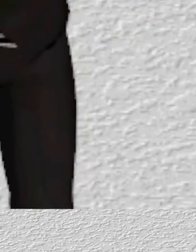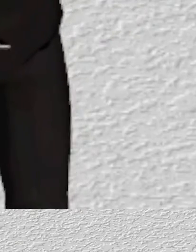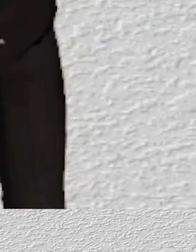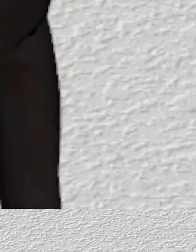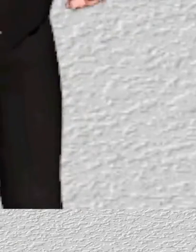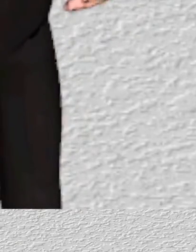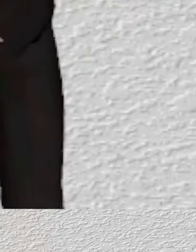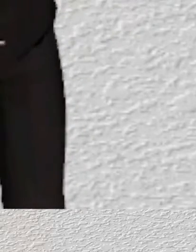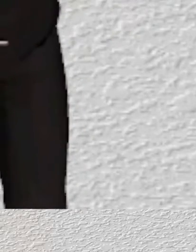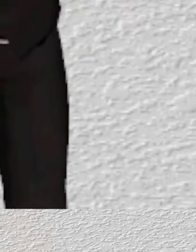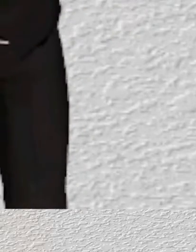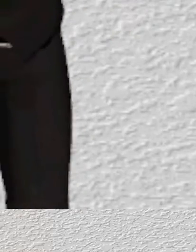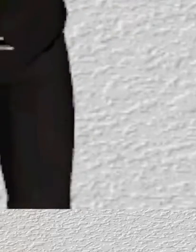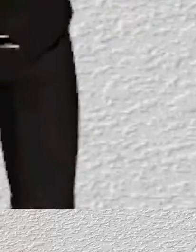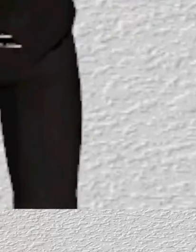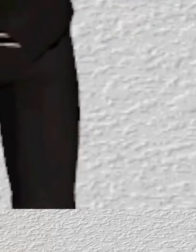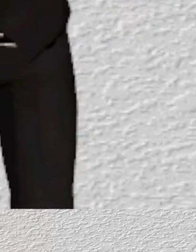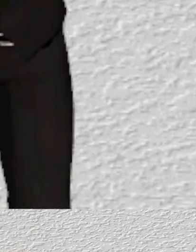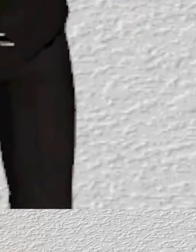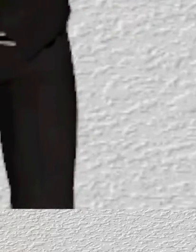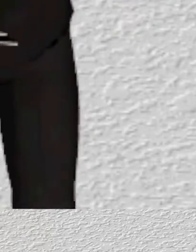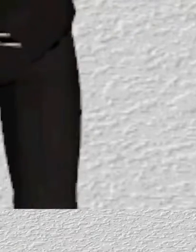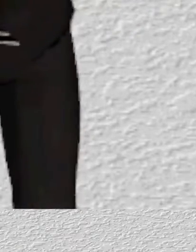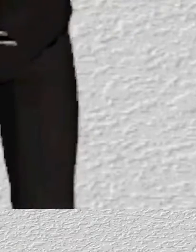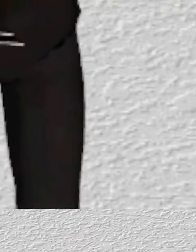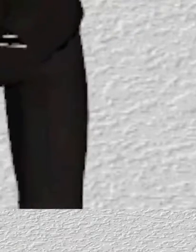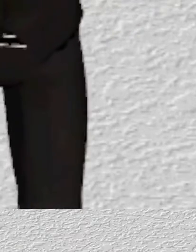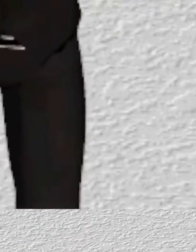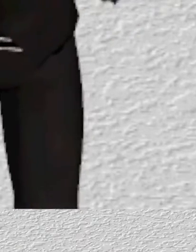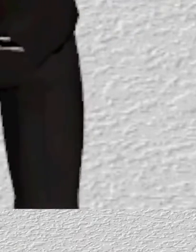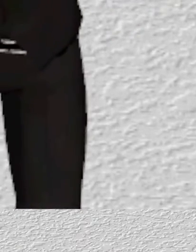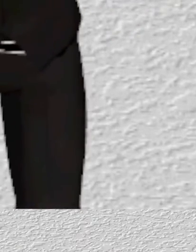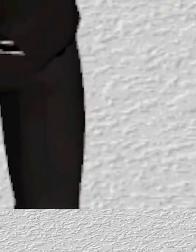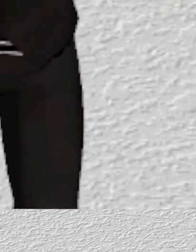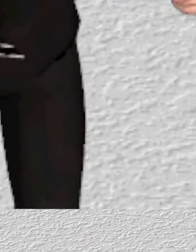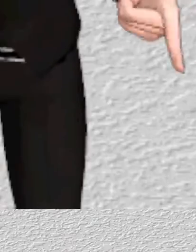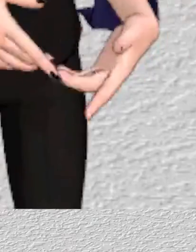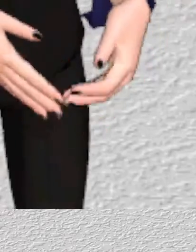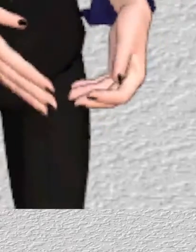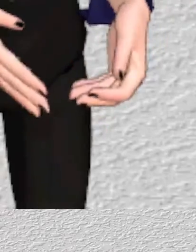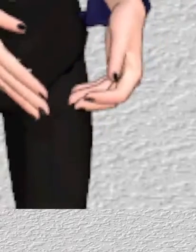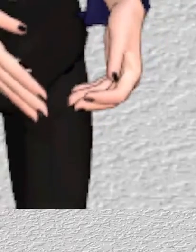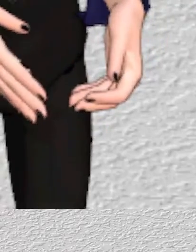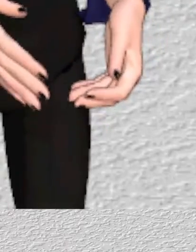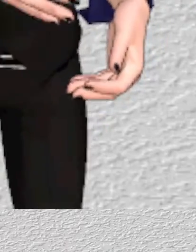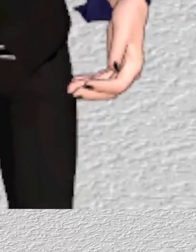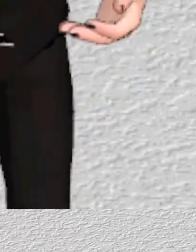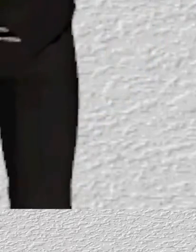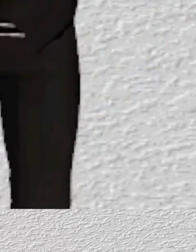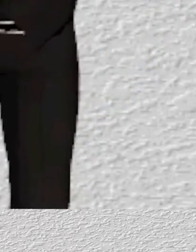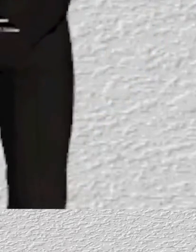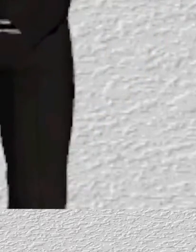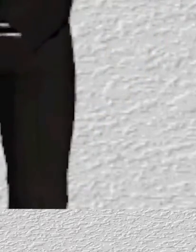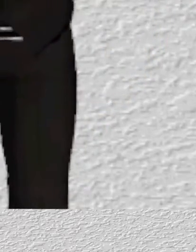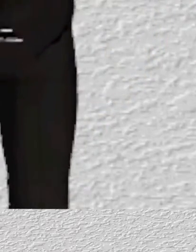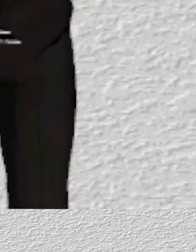is affected for how different their language is. And pretty much during this event, I would like to have everybody just